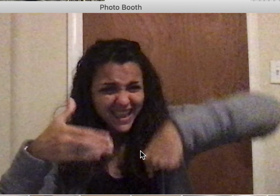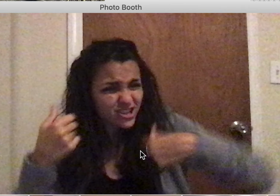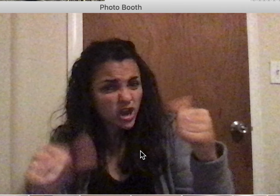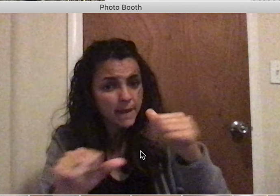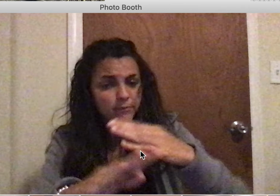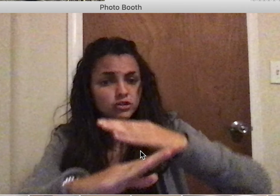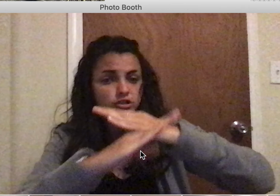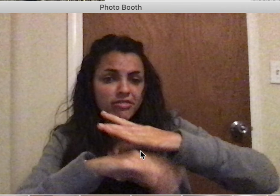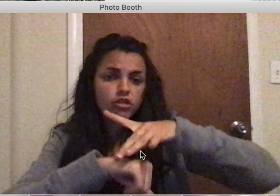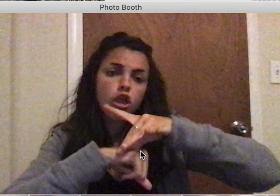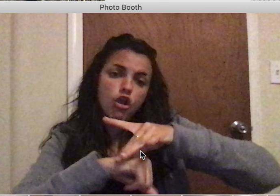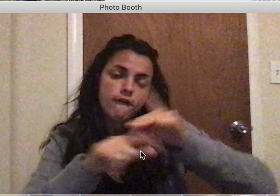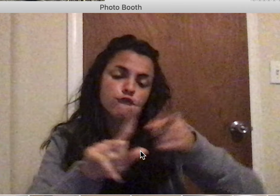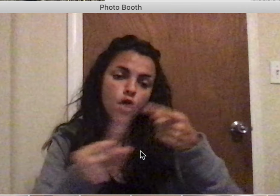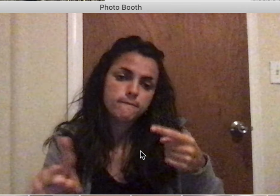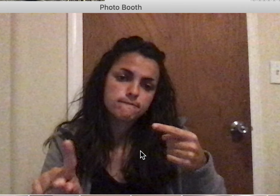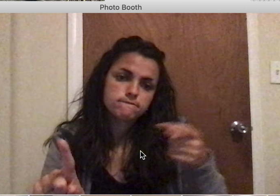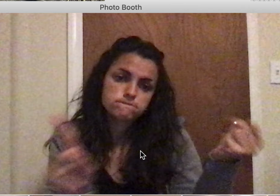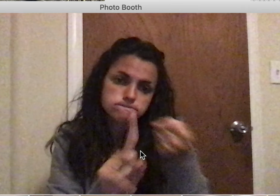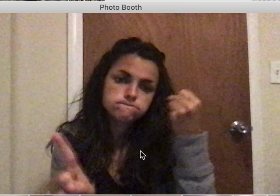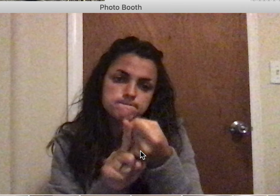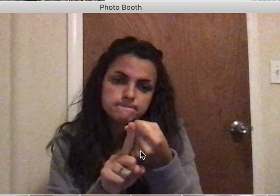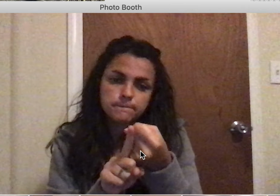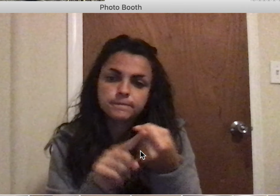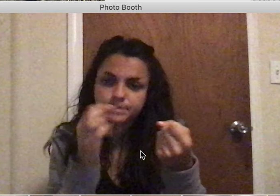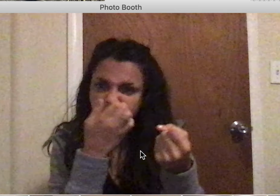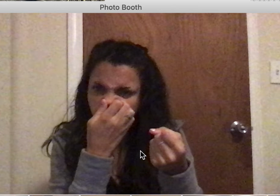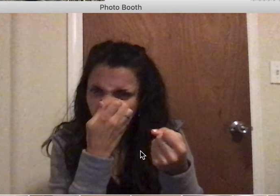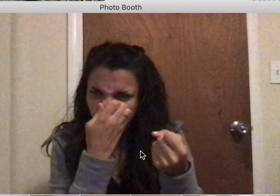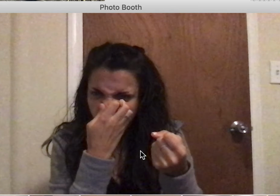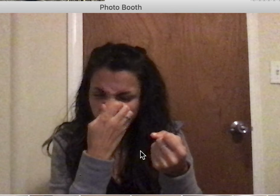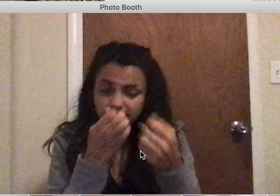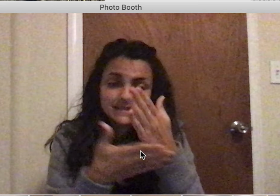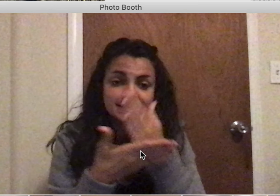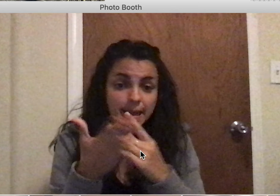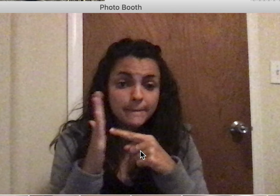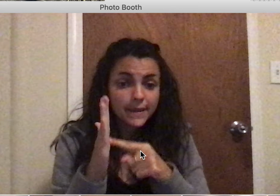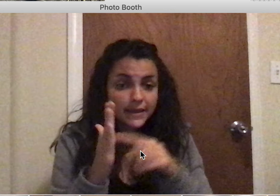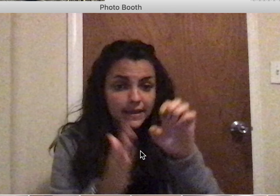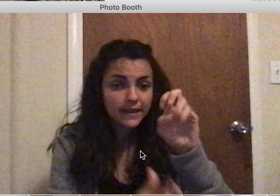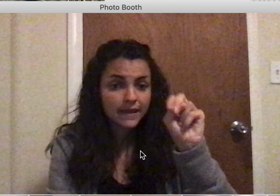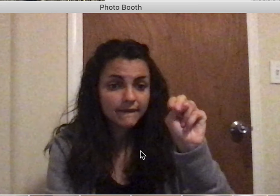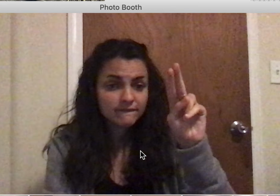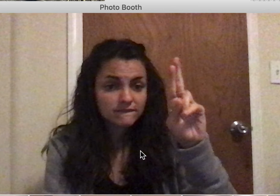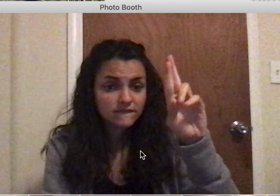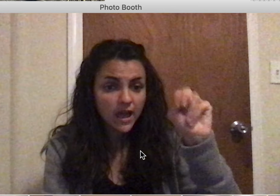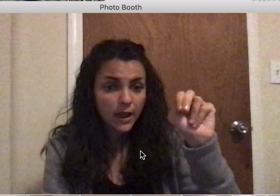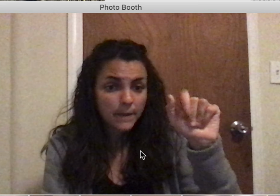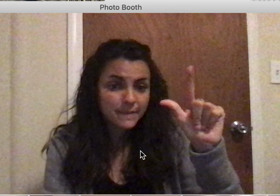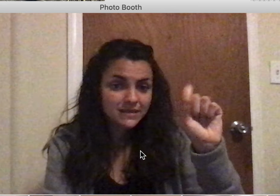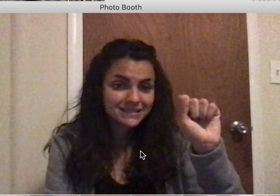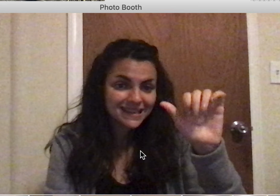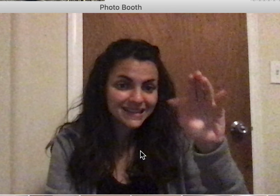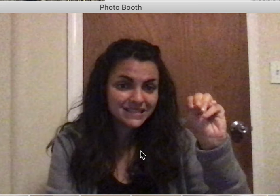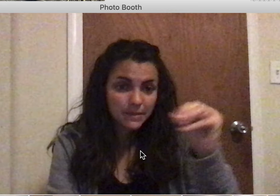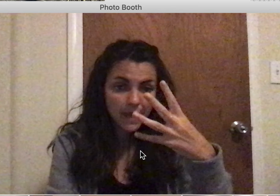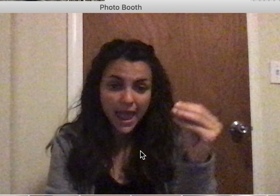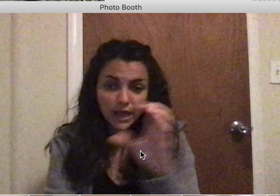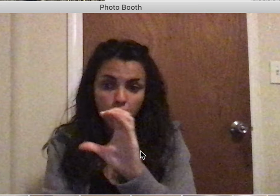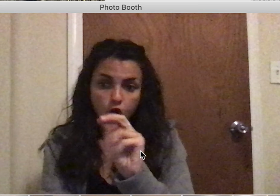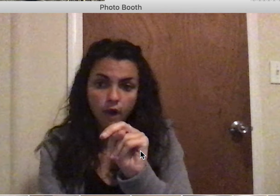So now we're going to be looking at some examples of environmentalism and conservationism. So let's take a